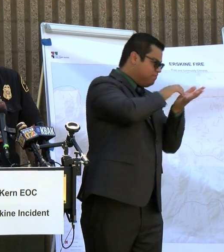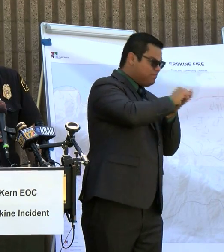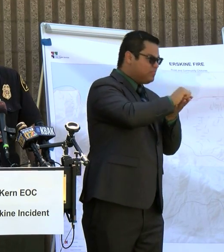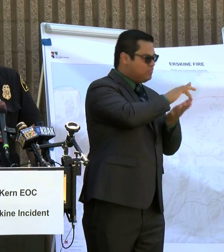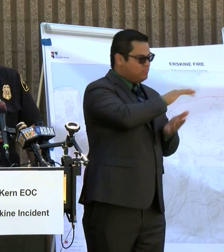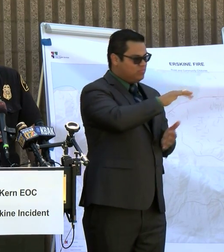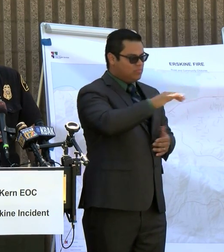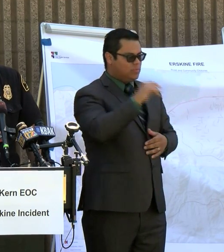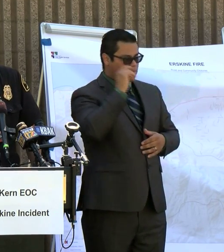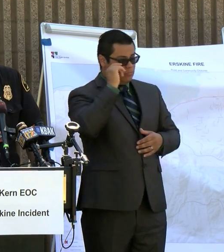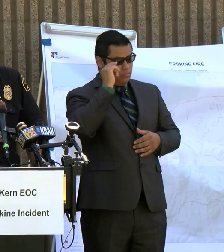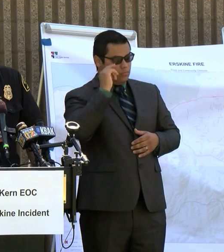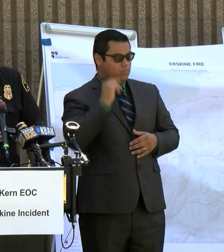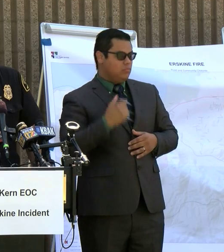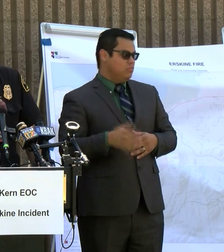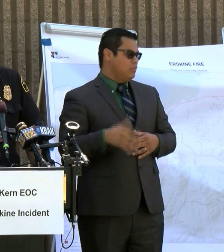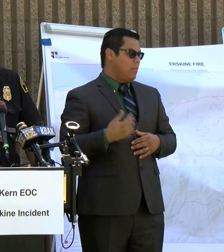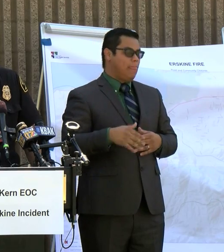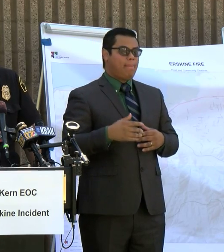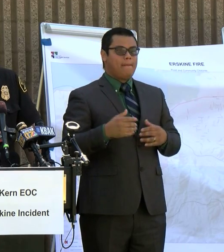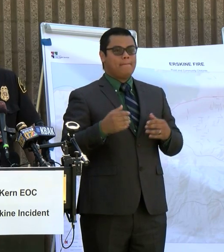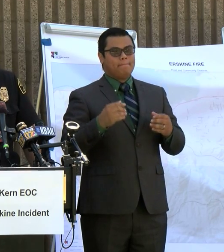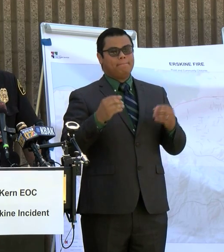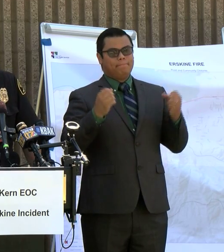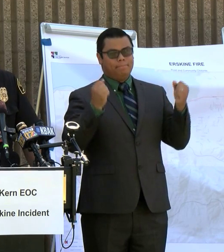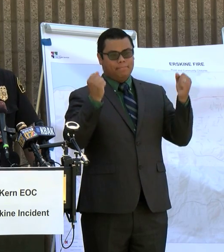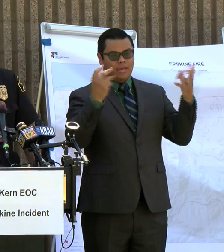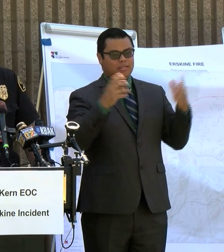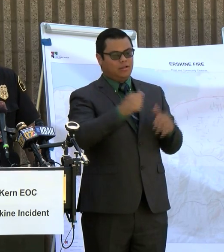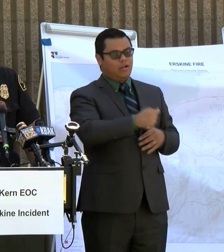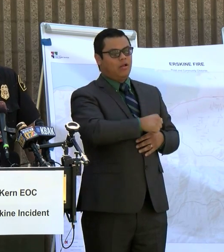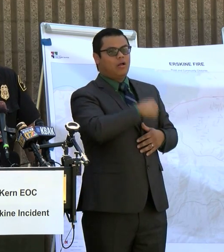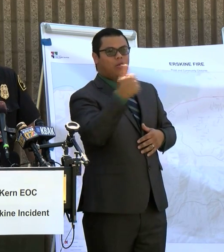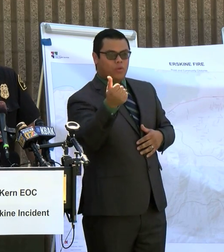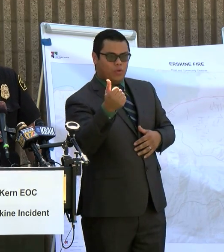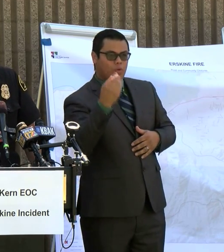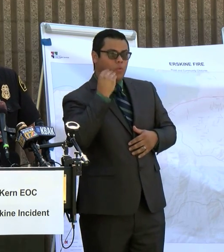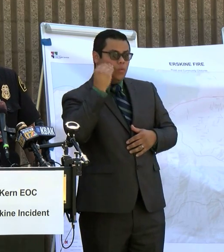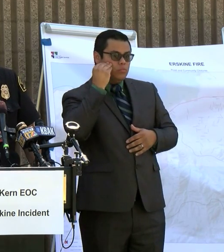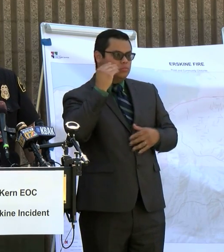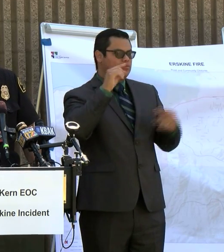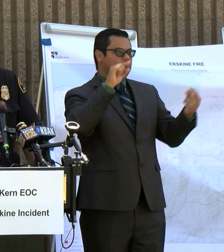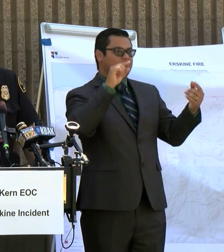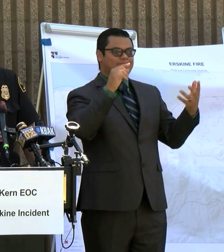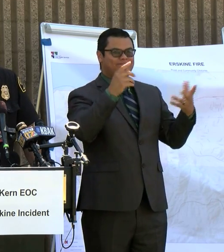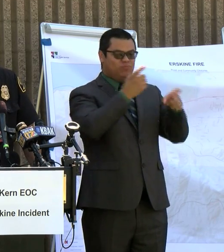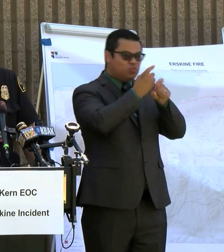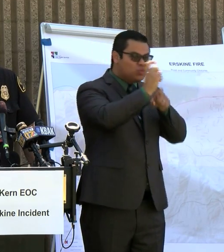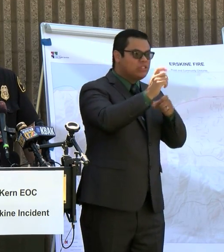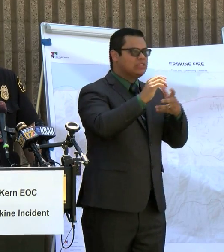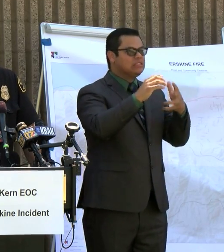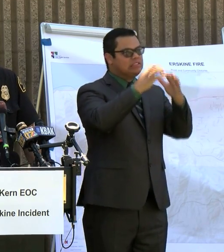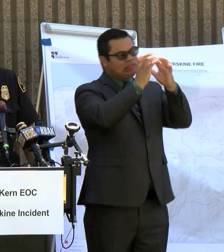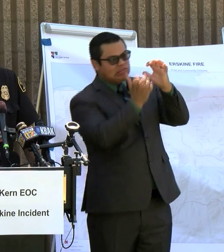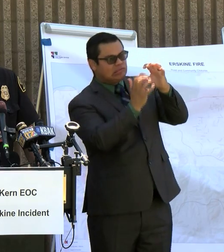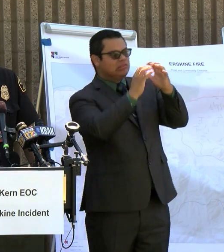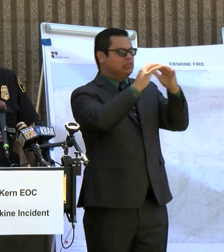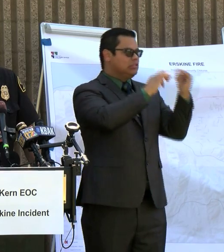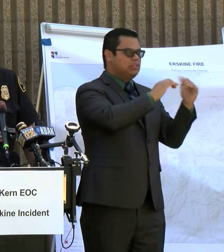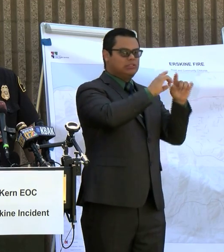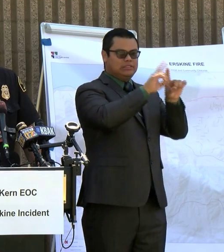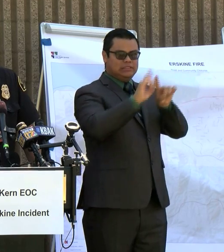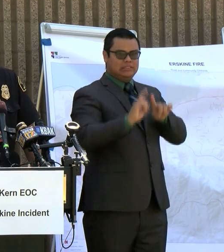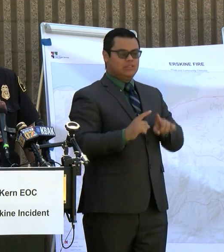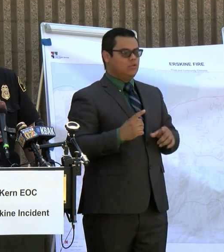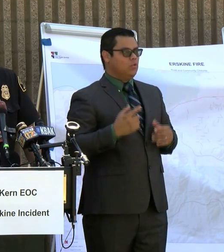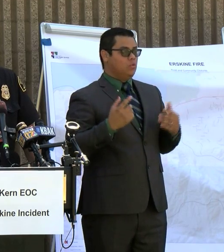there's numerous other single-family homes that have been damaged. So this is a